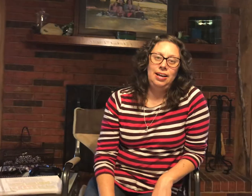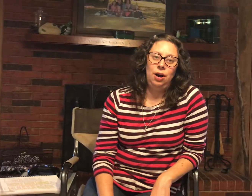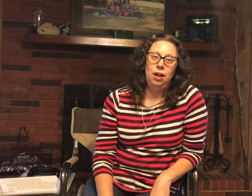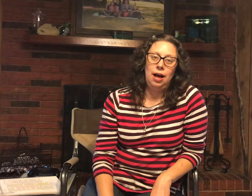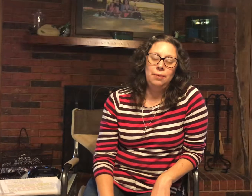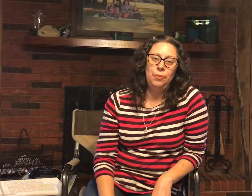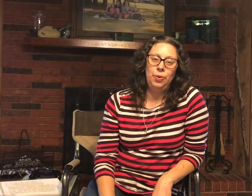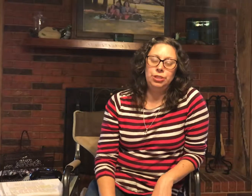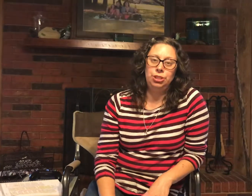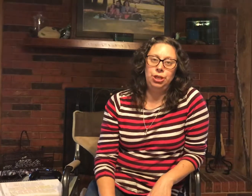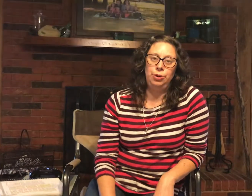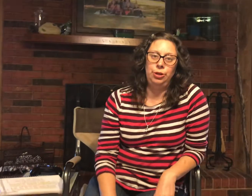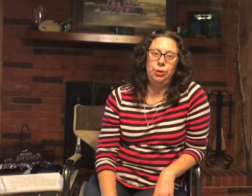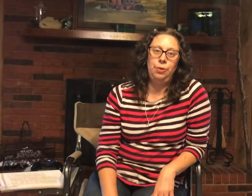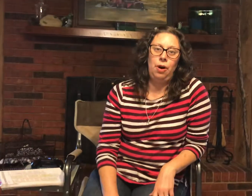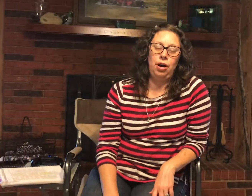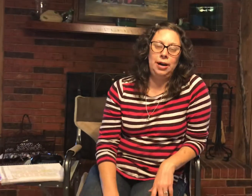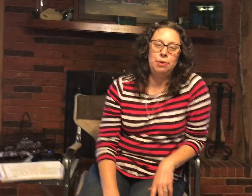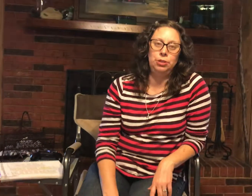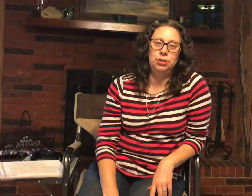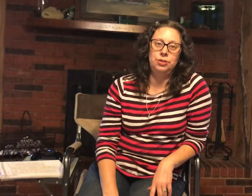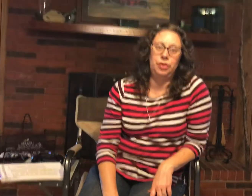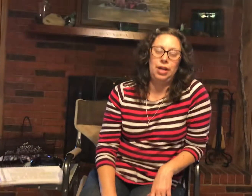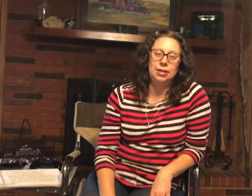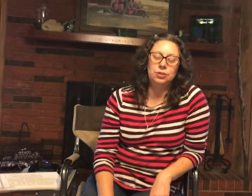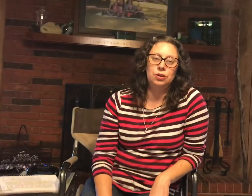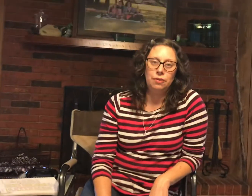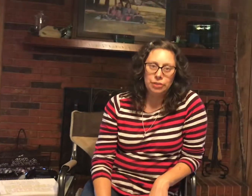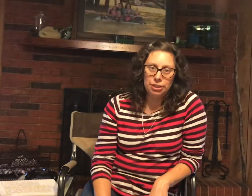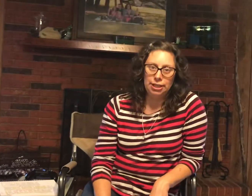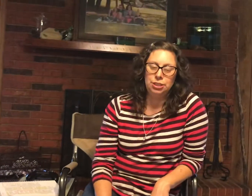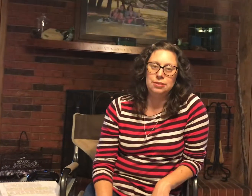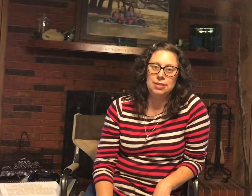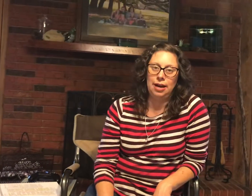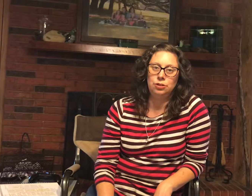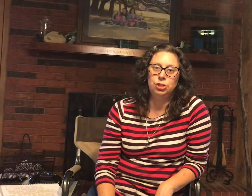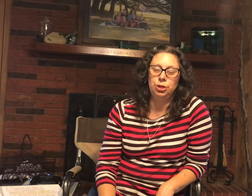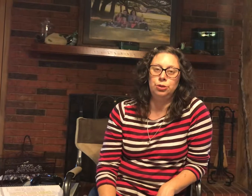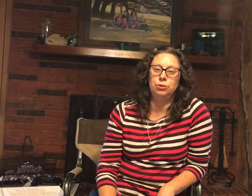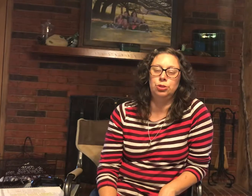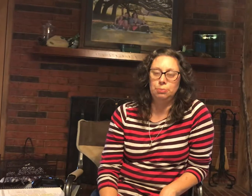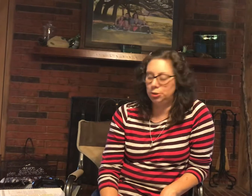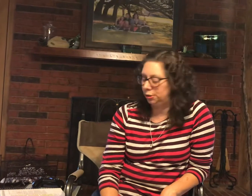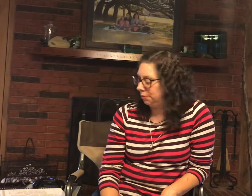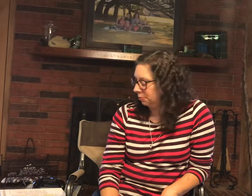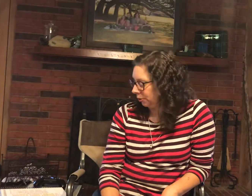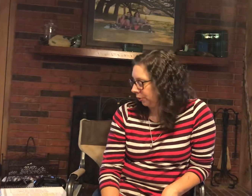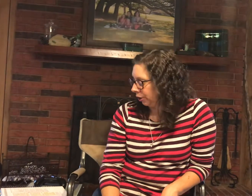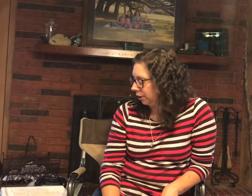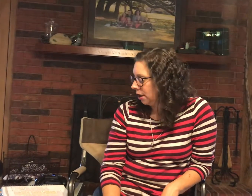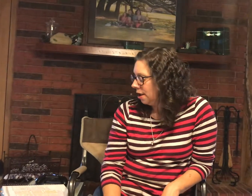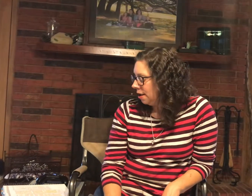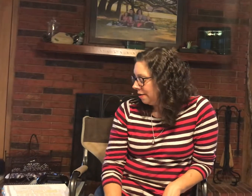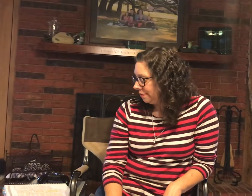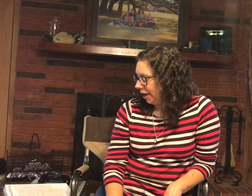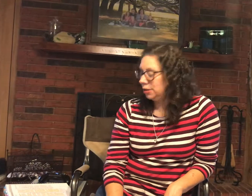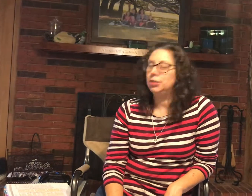Hi y'all, I'm going to show you our hand motions for Classical Conversations Cycle 2 Scripture Memory Work found on